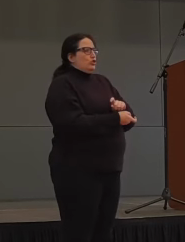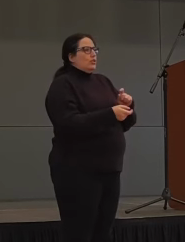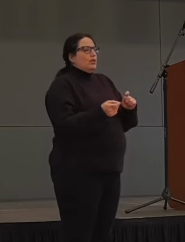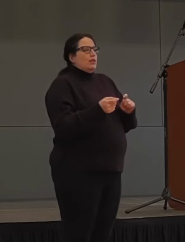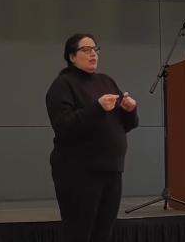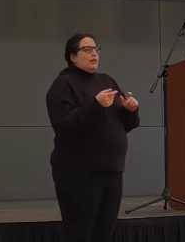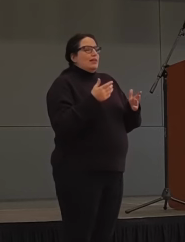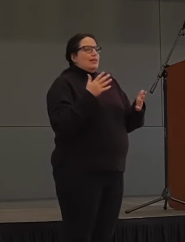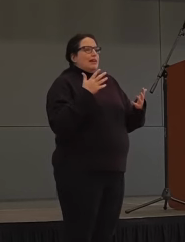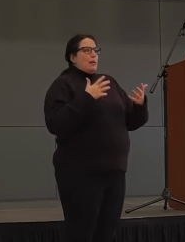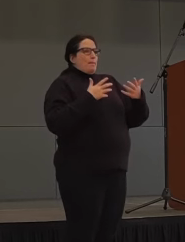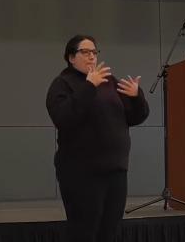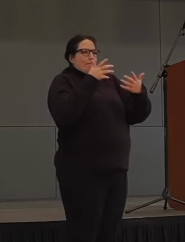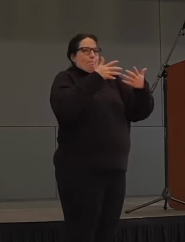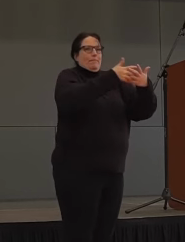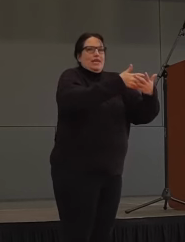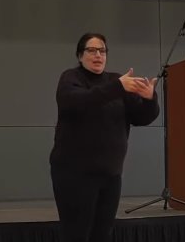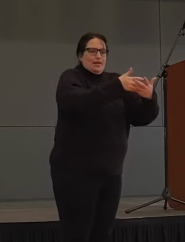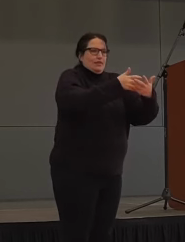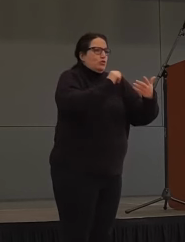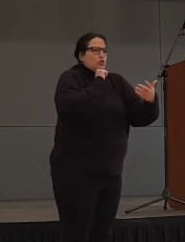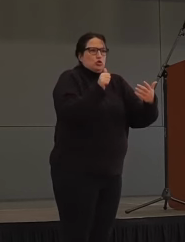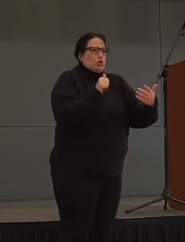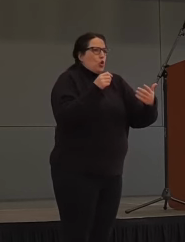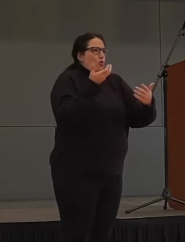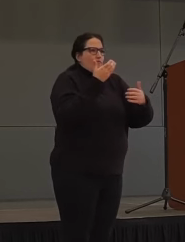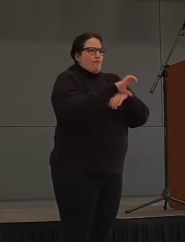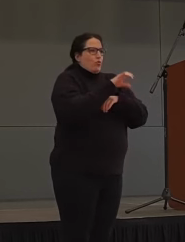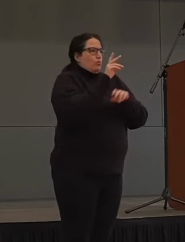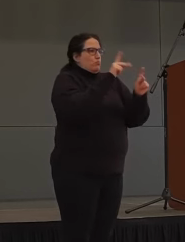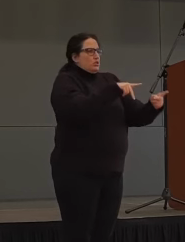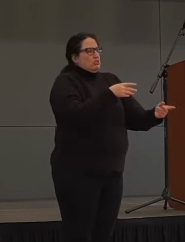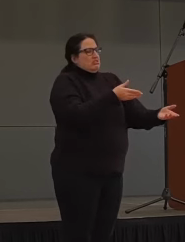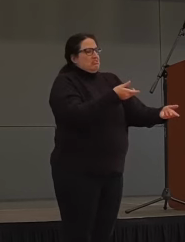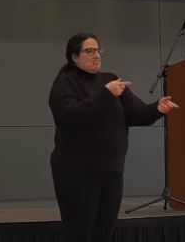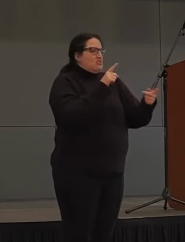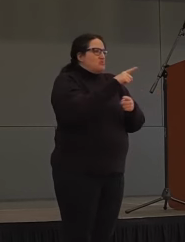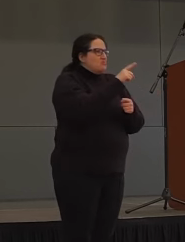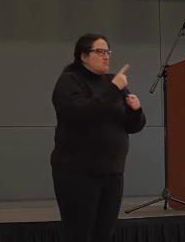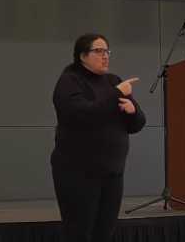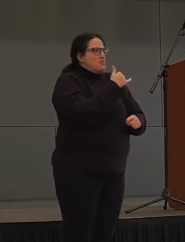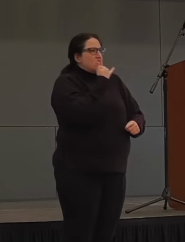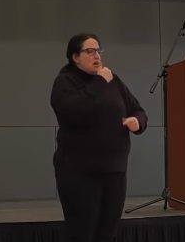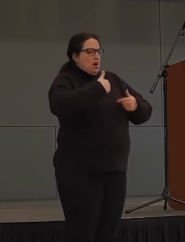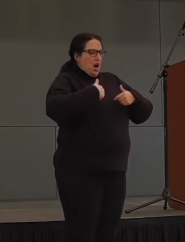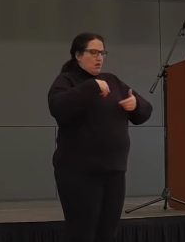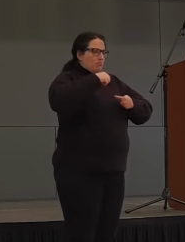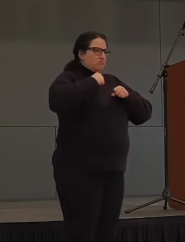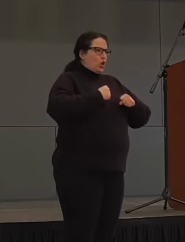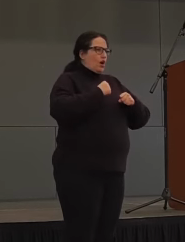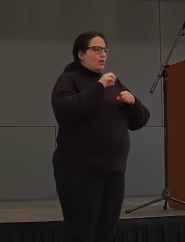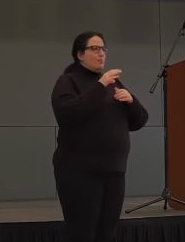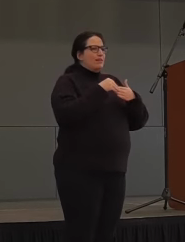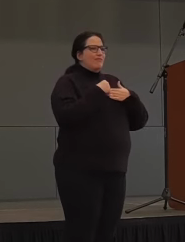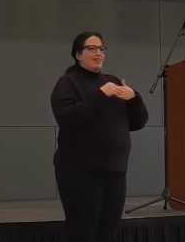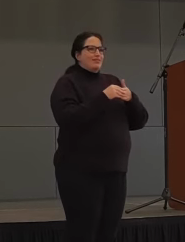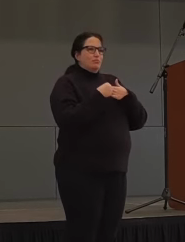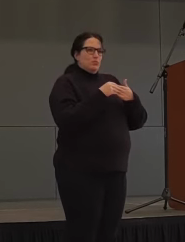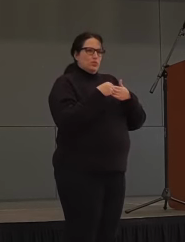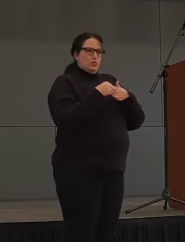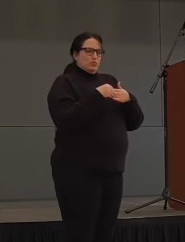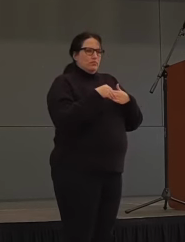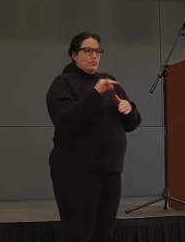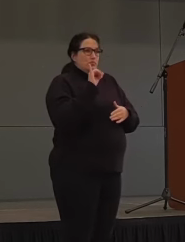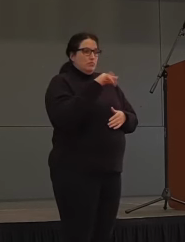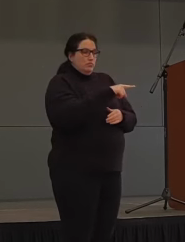Meet them where they are. If they make a direct statement, my answer can be, okay.